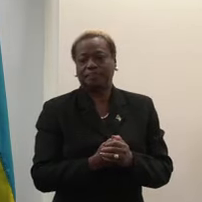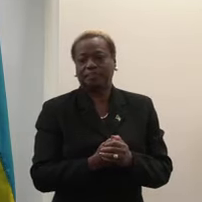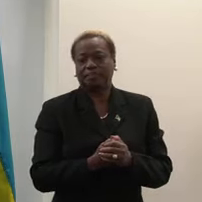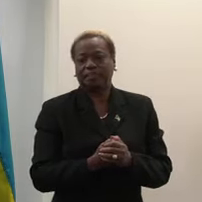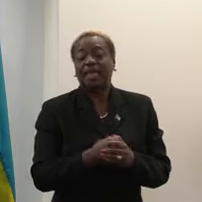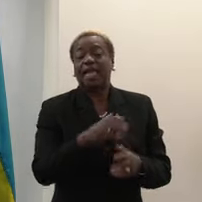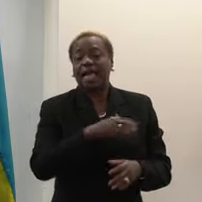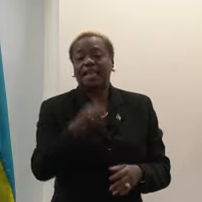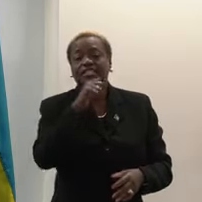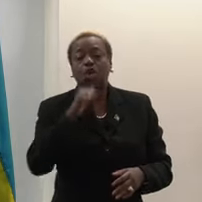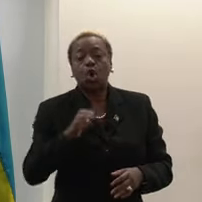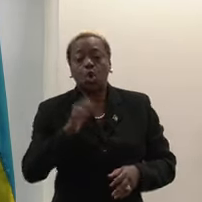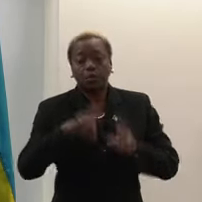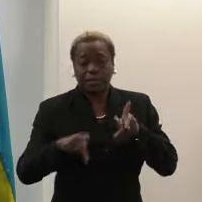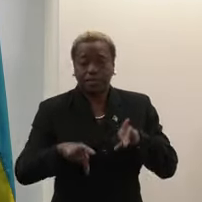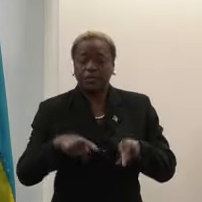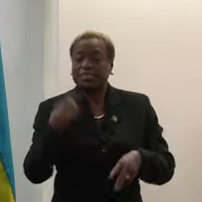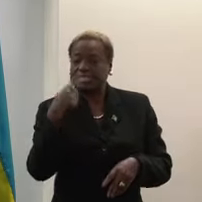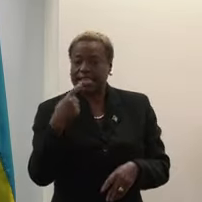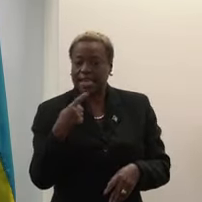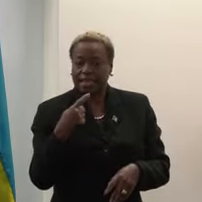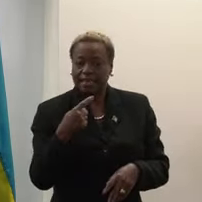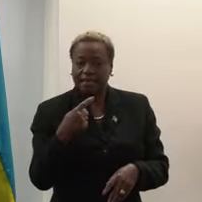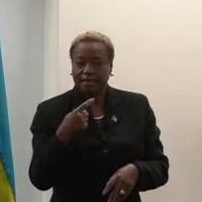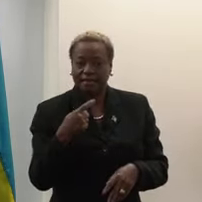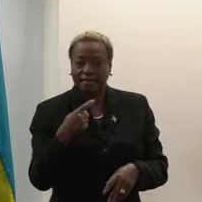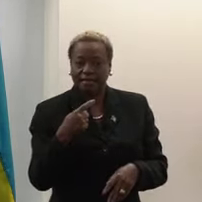And as the old people would say,